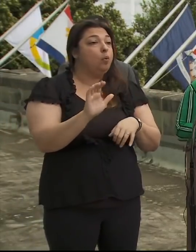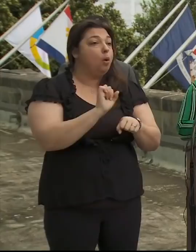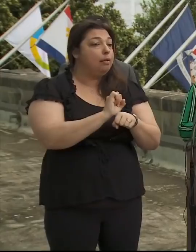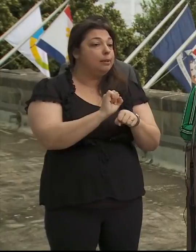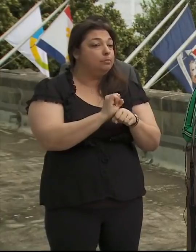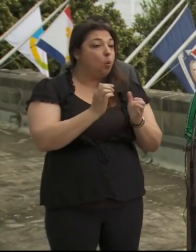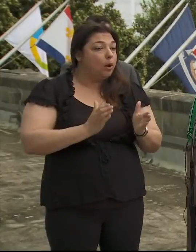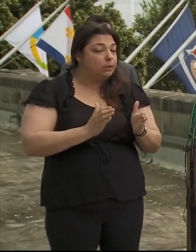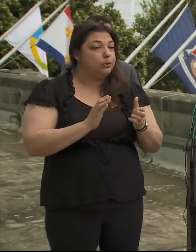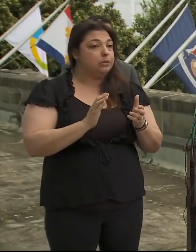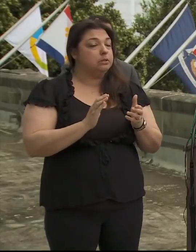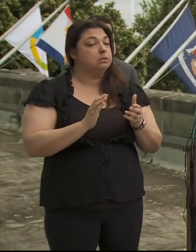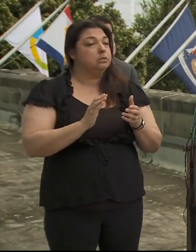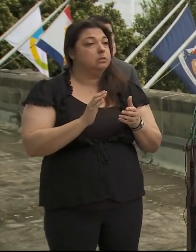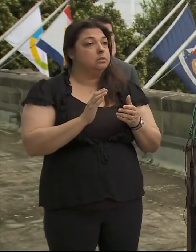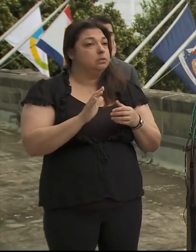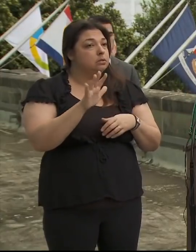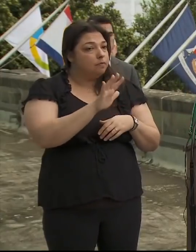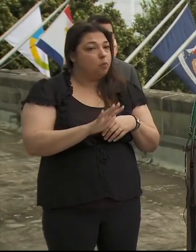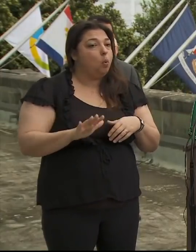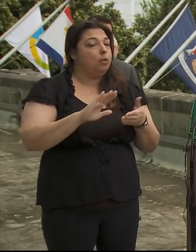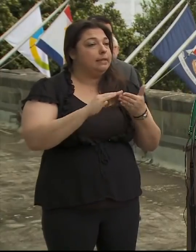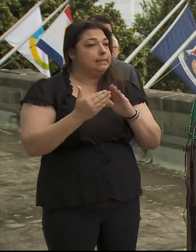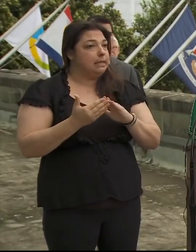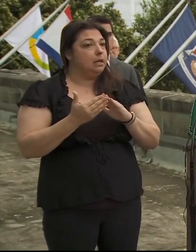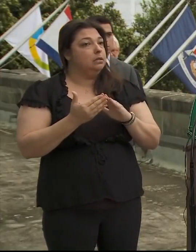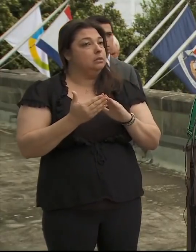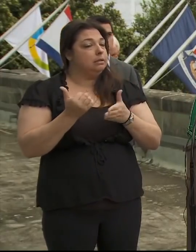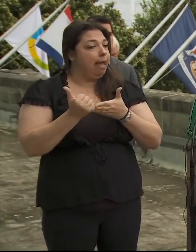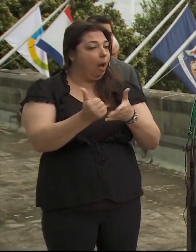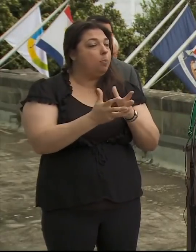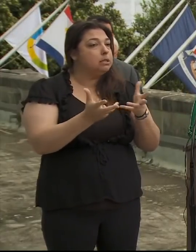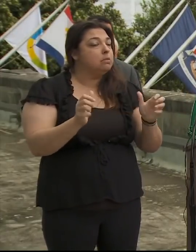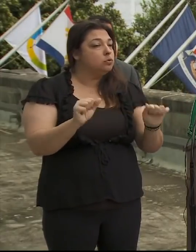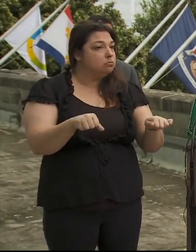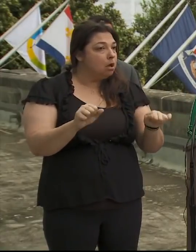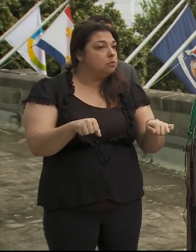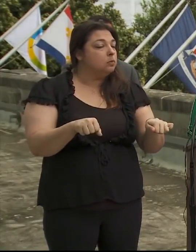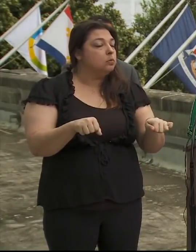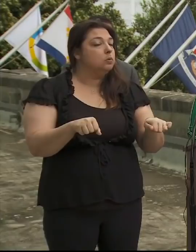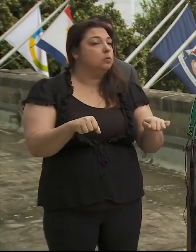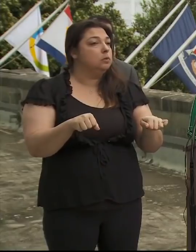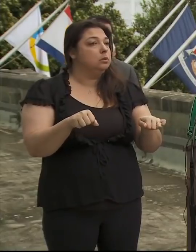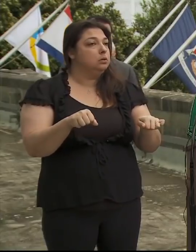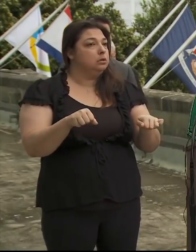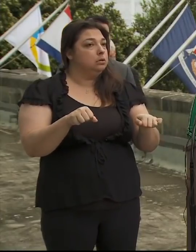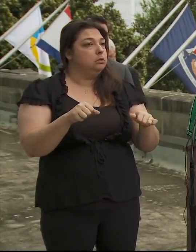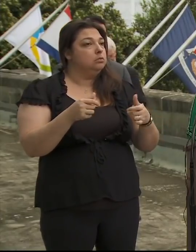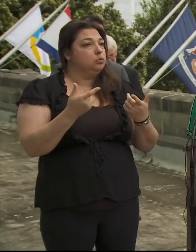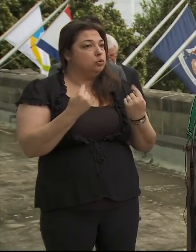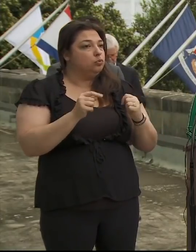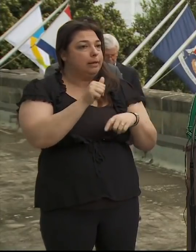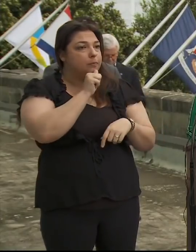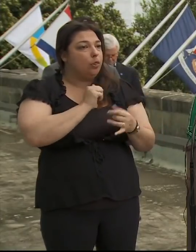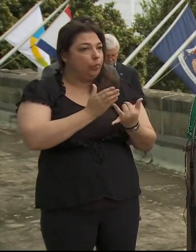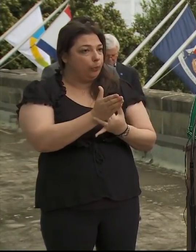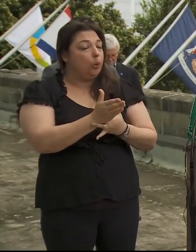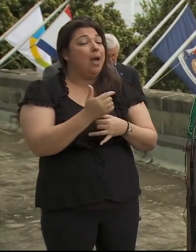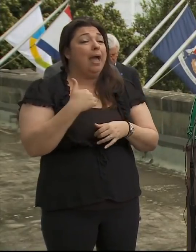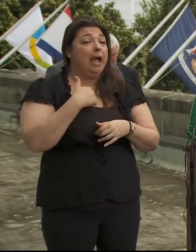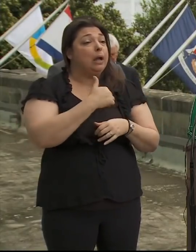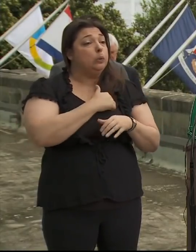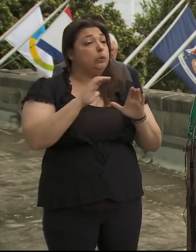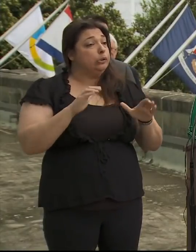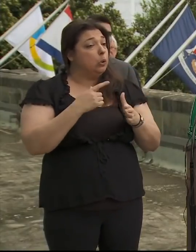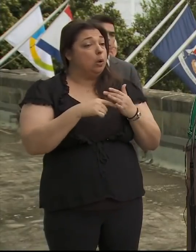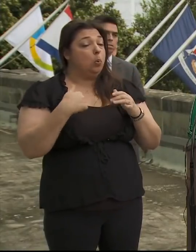employers, all of our employers throughout the city, to step up where you can and help as we move through this. And we're doing what